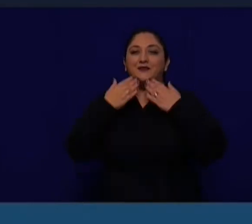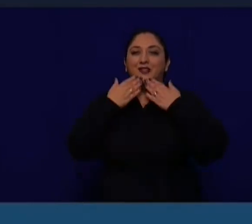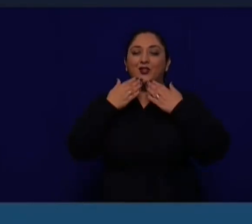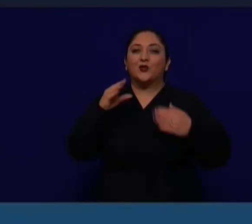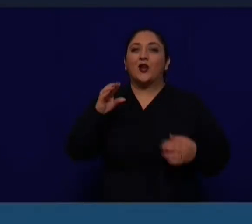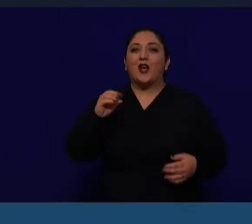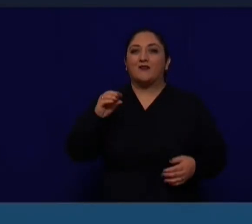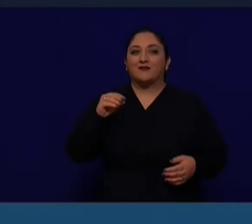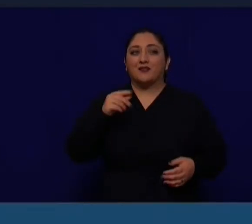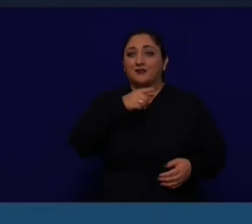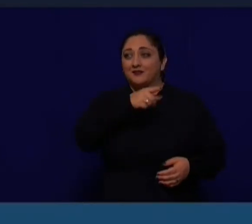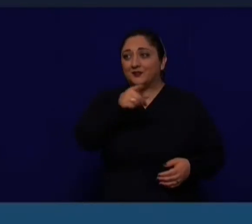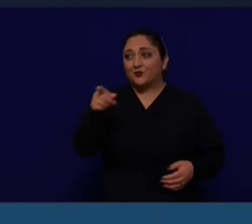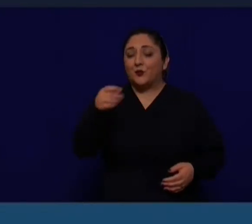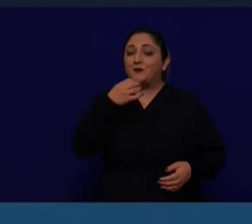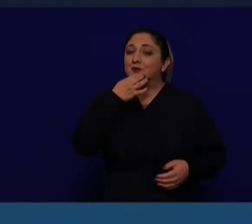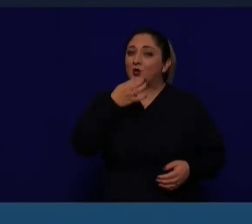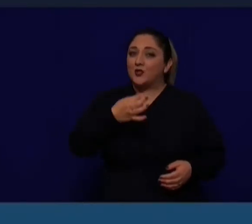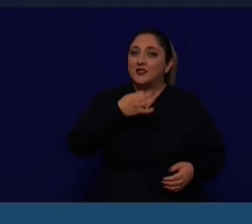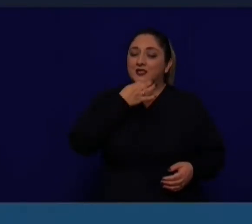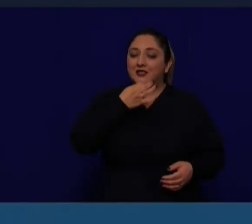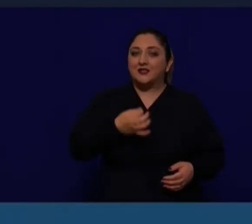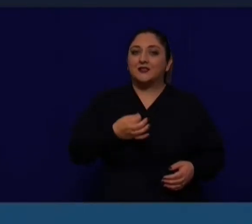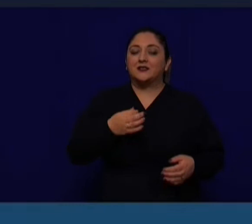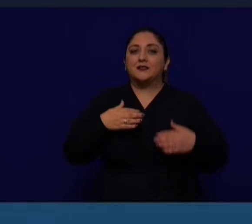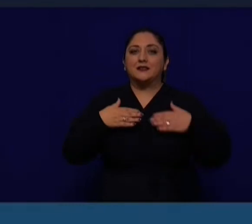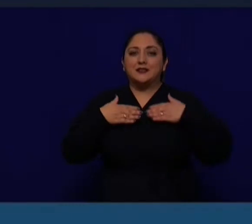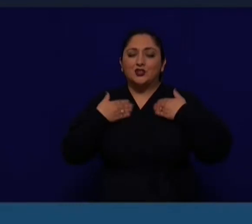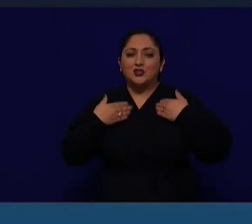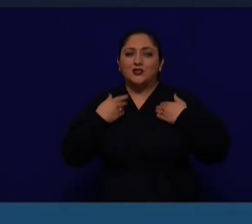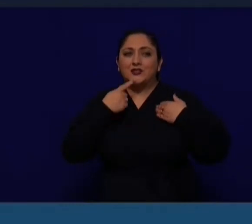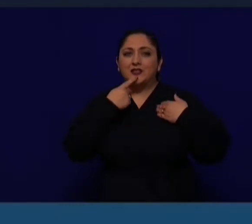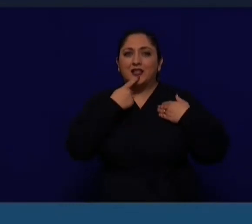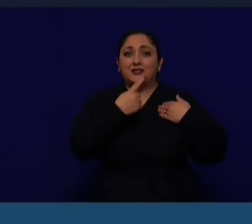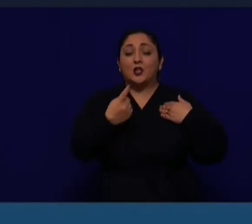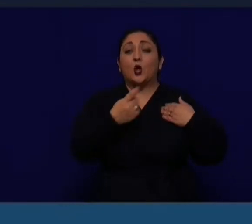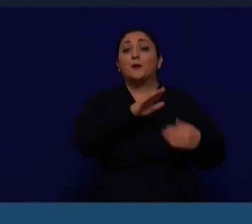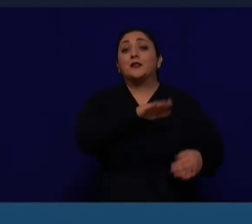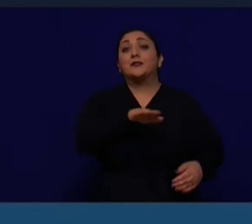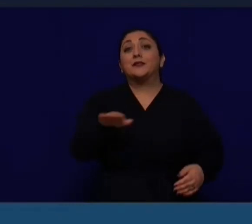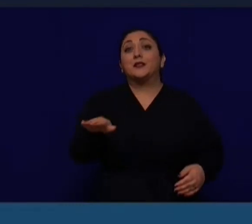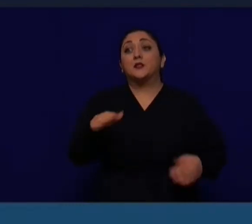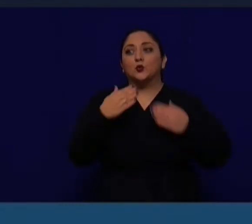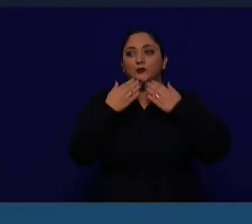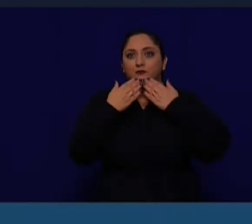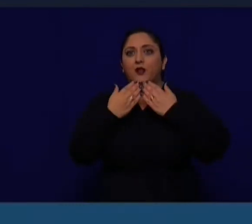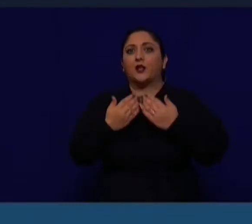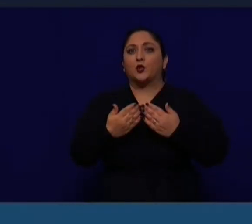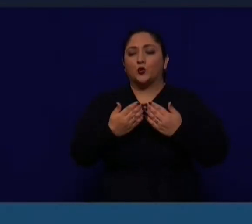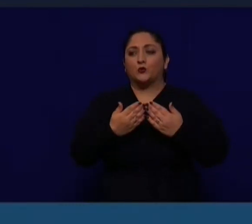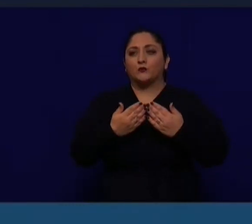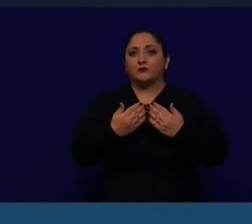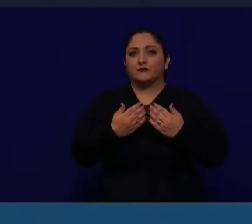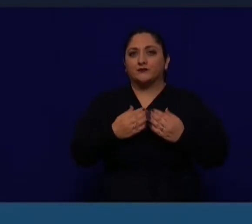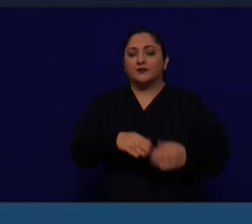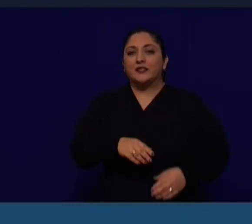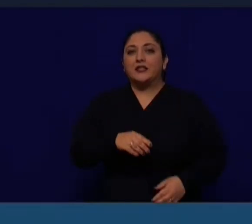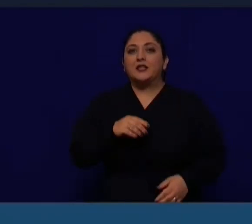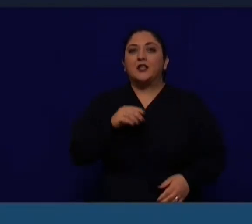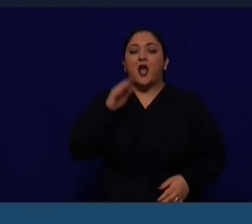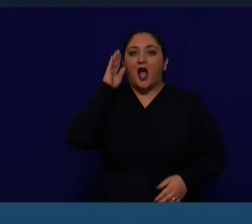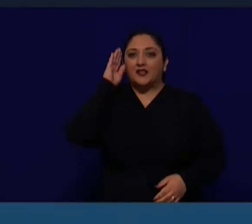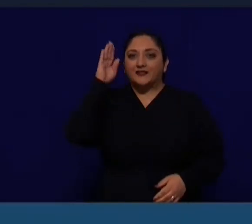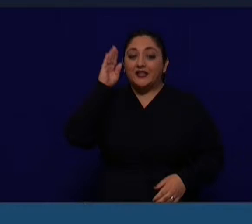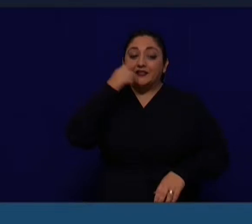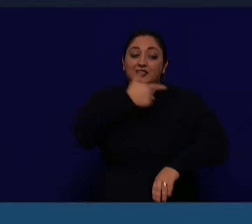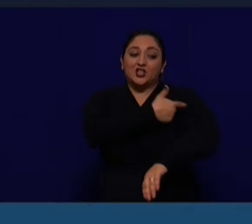Ringrazzjakom għal mistoqsijiet kollha tagħkom, nixtieq nirringrazzja wkoll il-pubbliku li dejjem isegwina u nixtieq dejjem nappella. Għandna t-tilqima